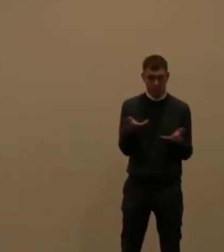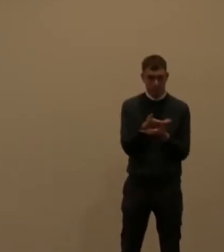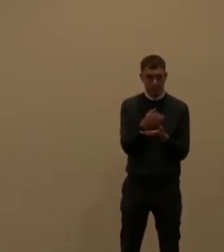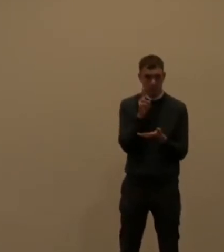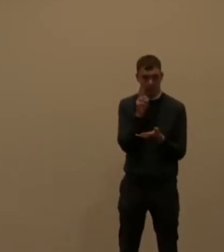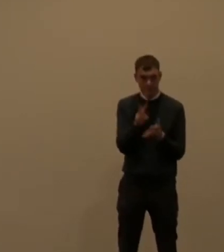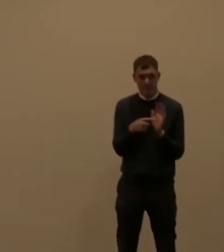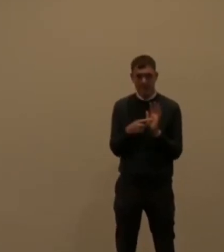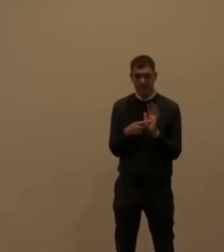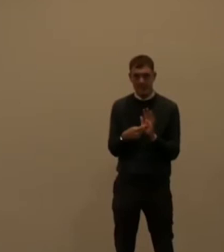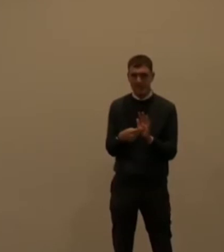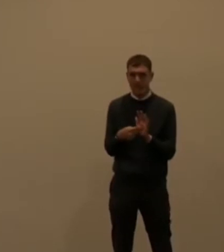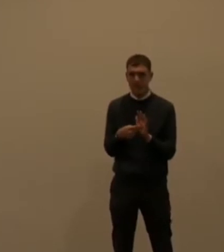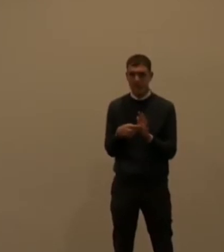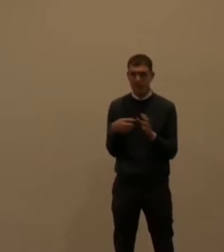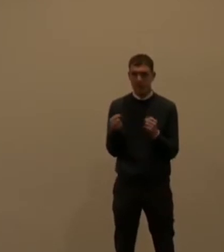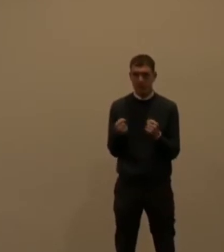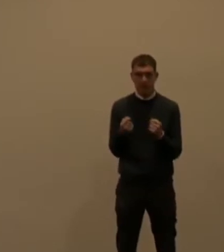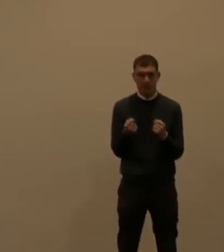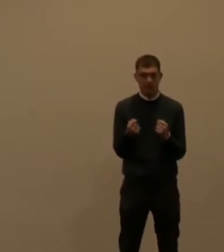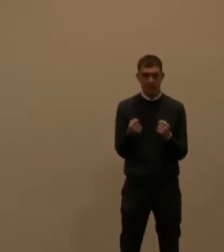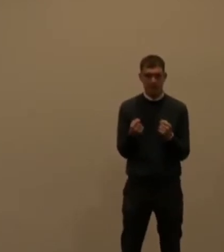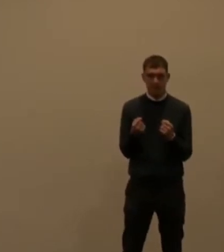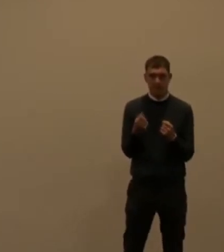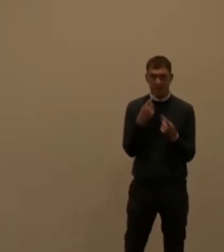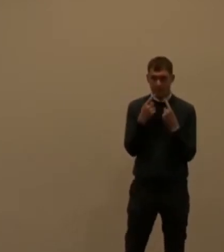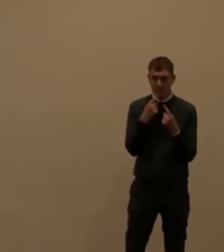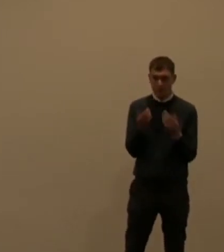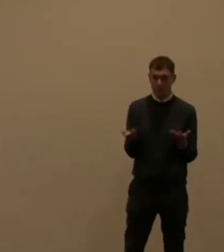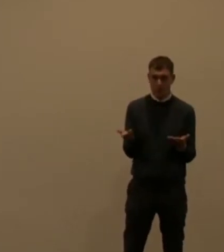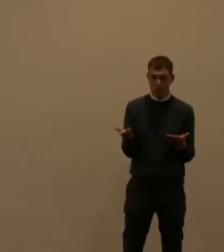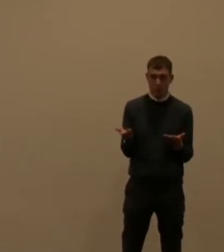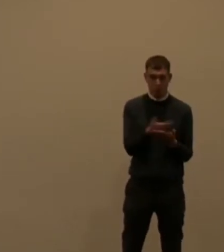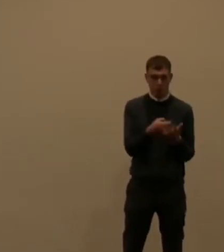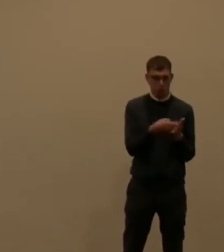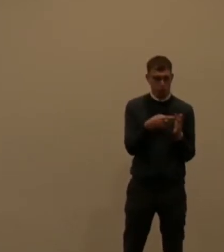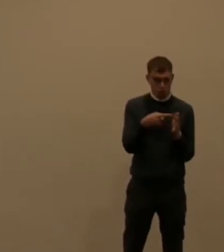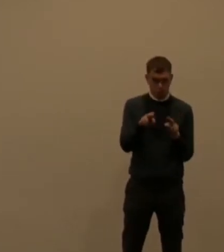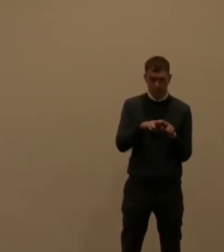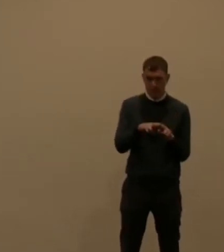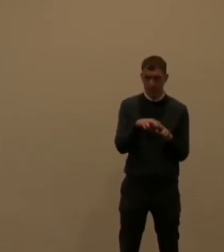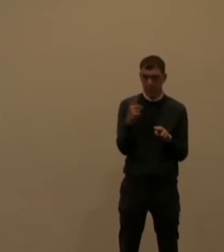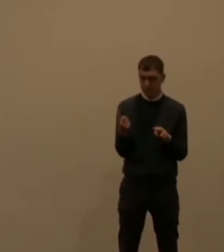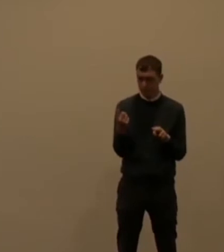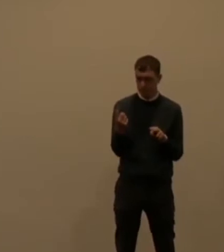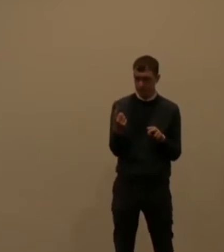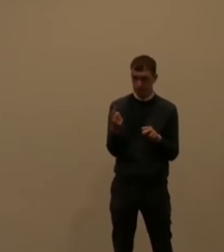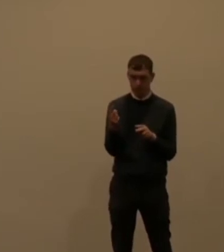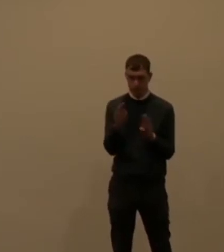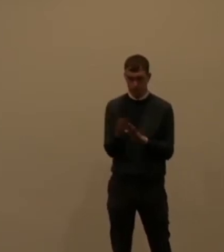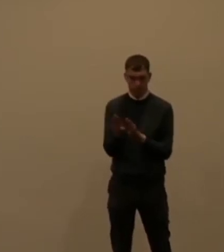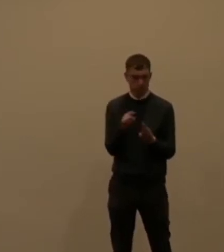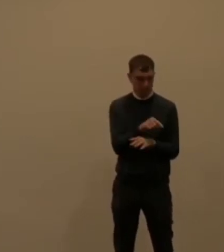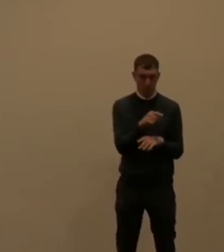already see there that they're talking past each other. Because one is referencing one thing, another one is referencing